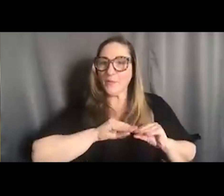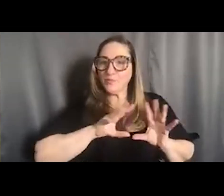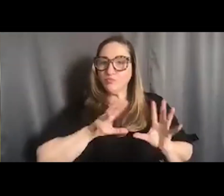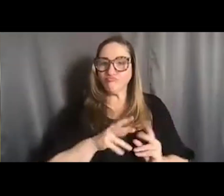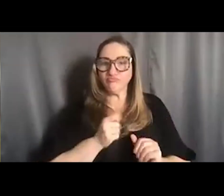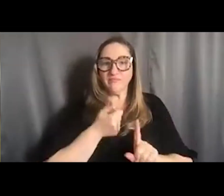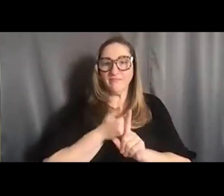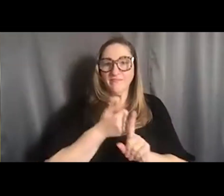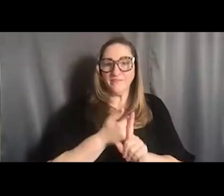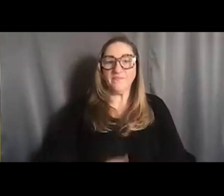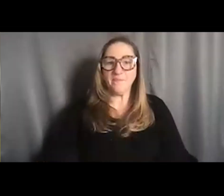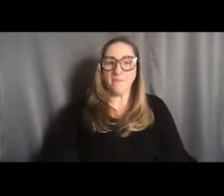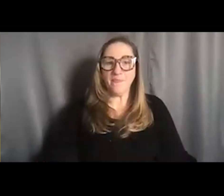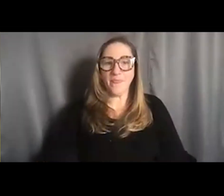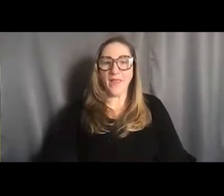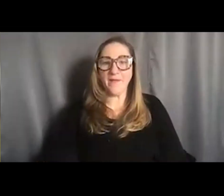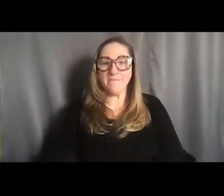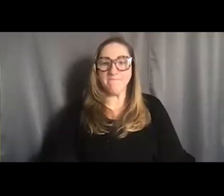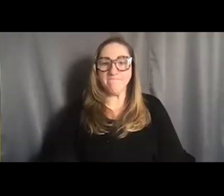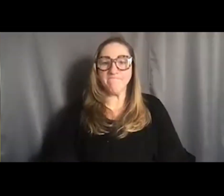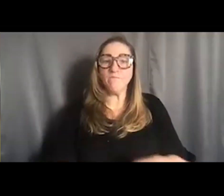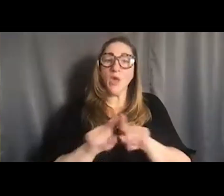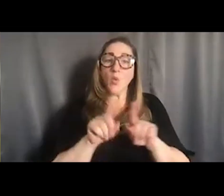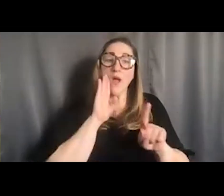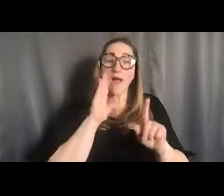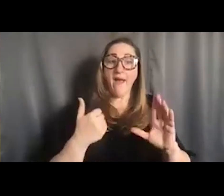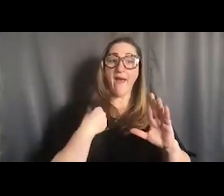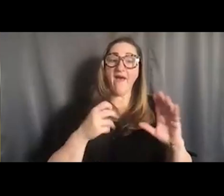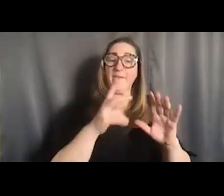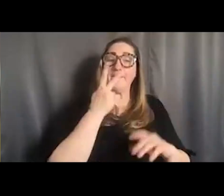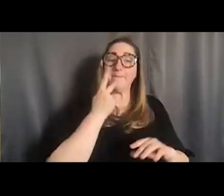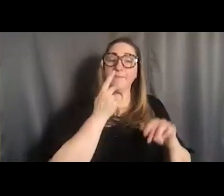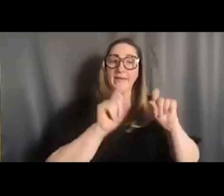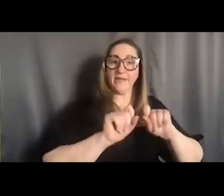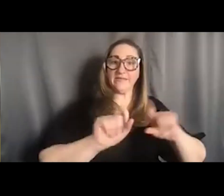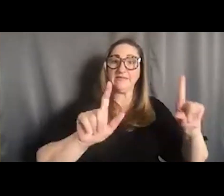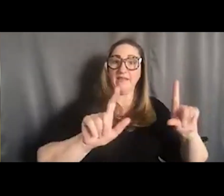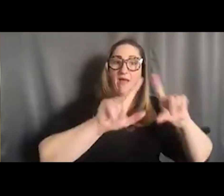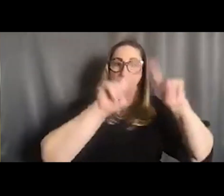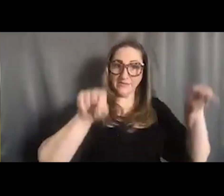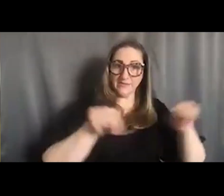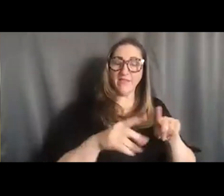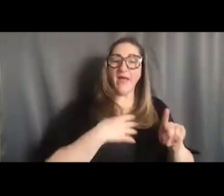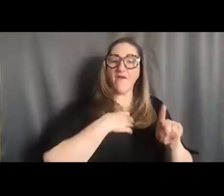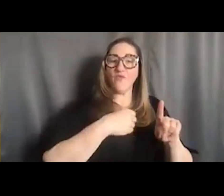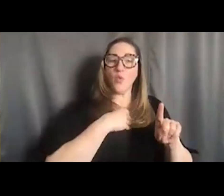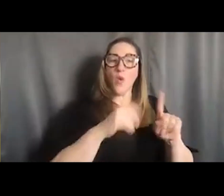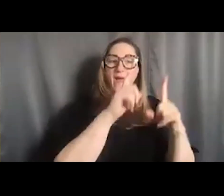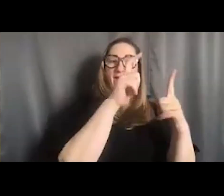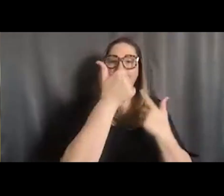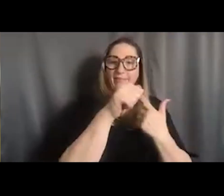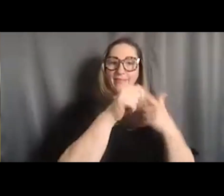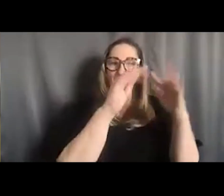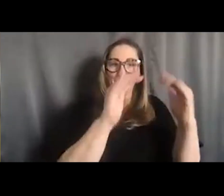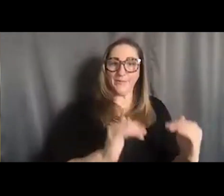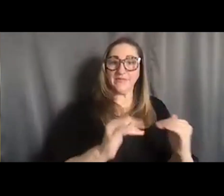background and large white text, and content slides that are white with pink headings and black text and points underneath. Images and other